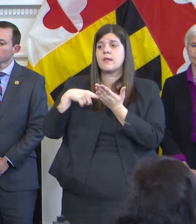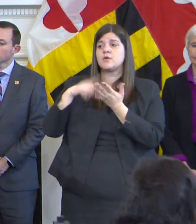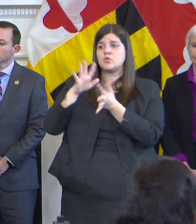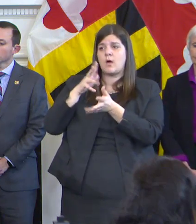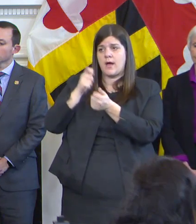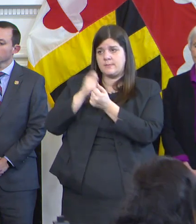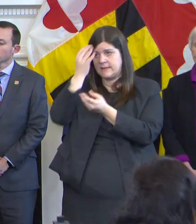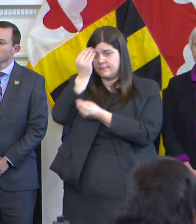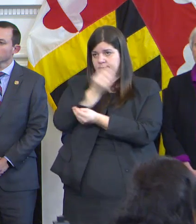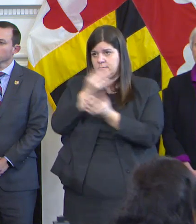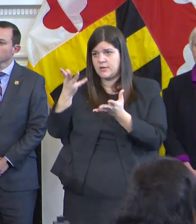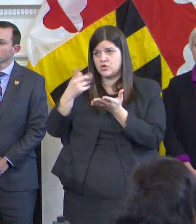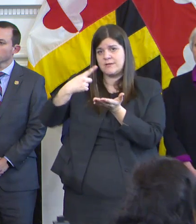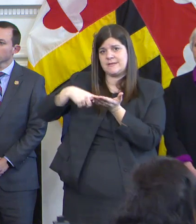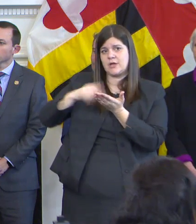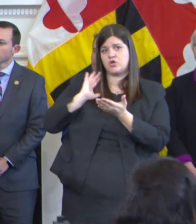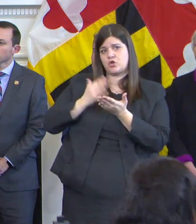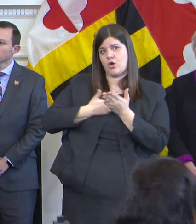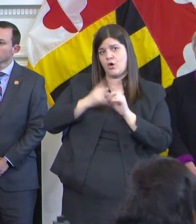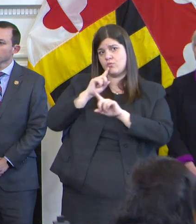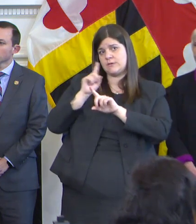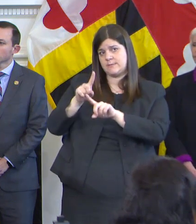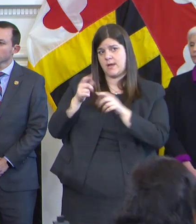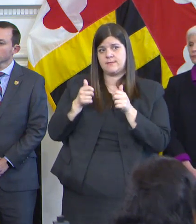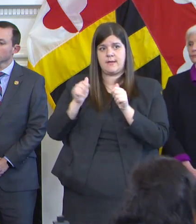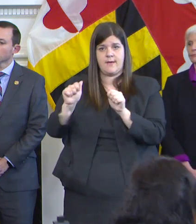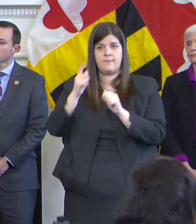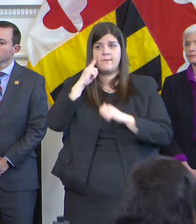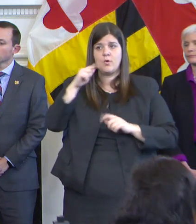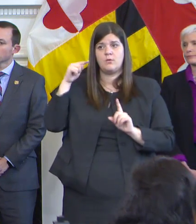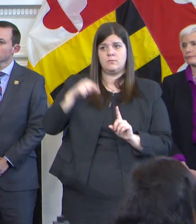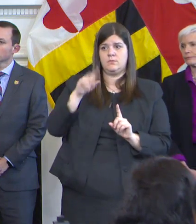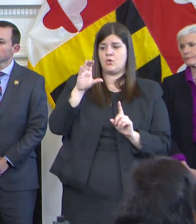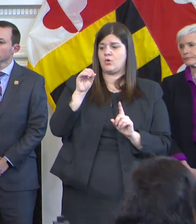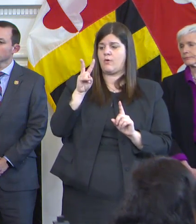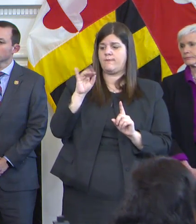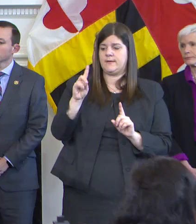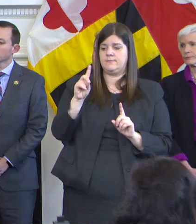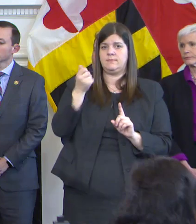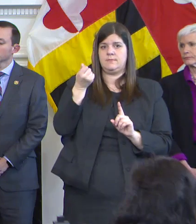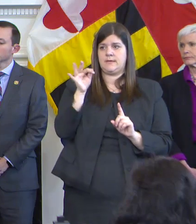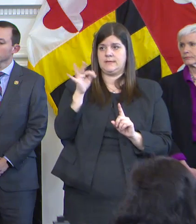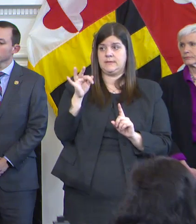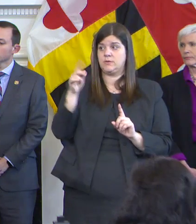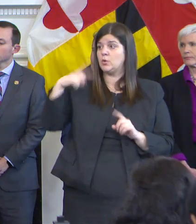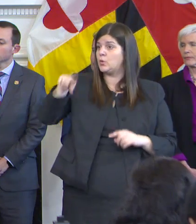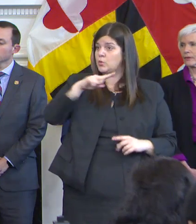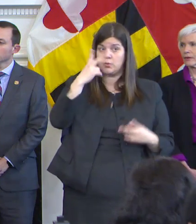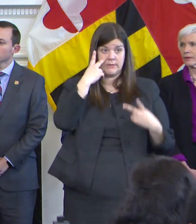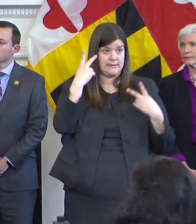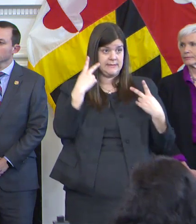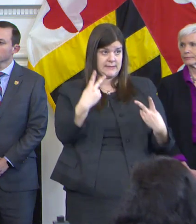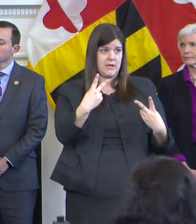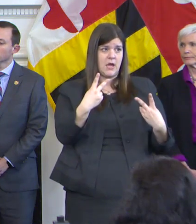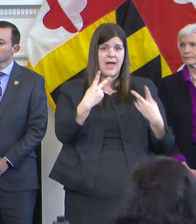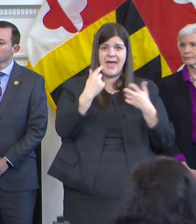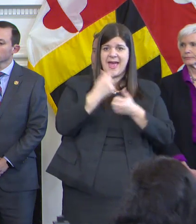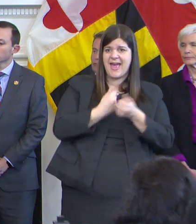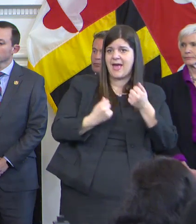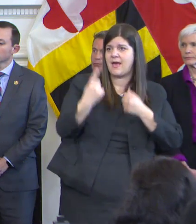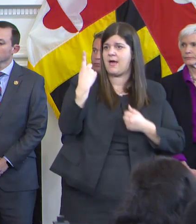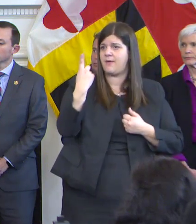efforts to COVID-19. As you can see here today, this is an all-hands-on-deck